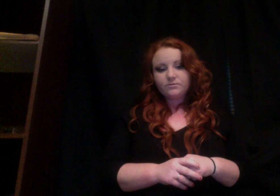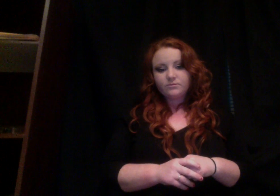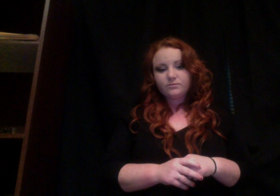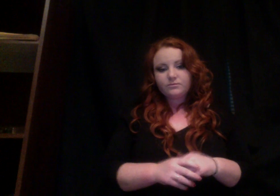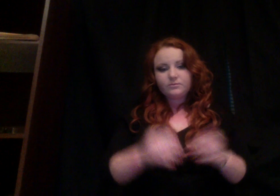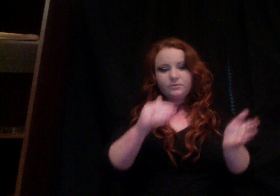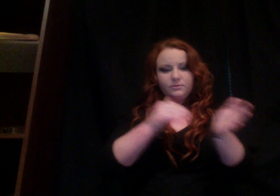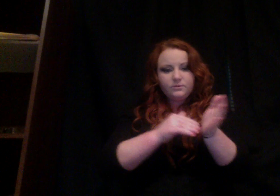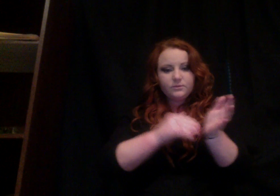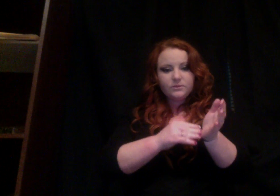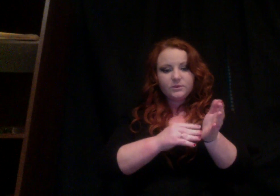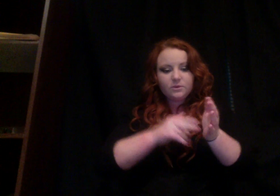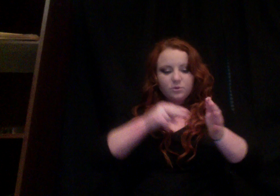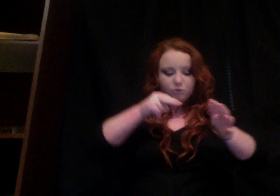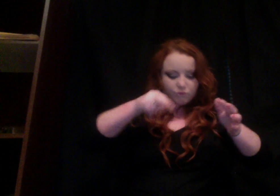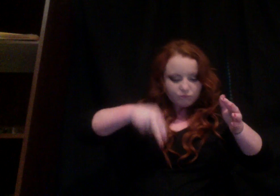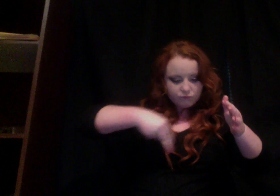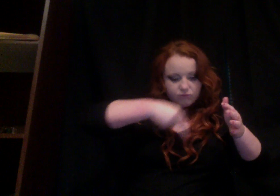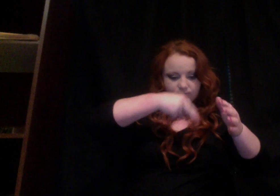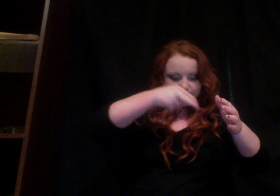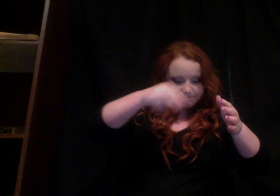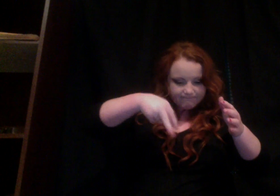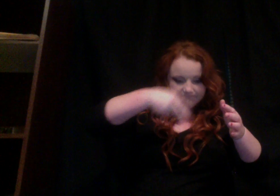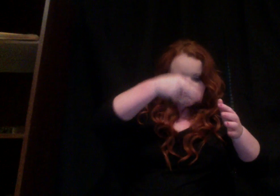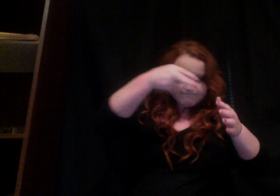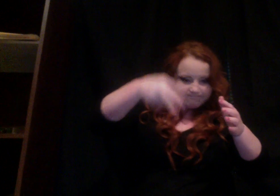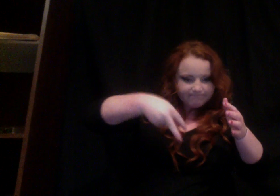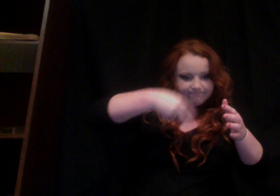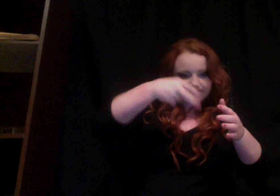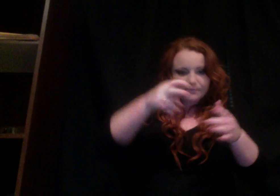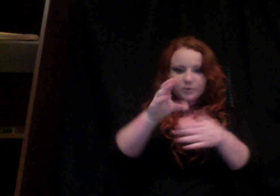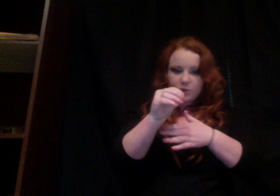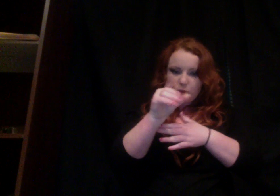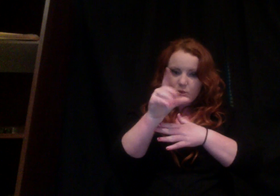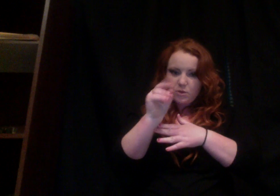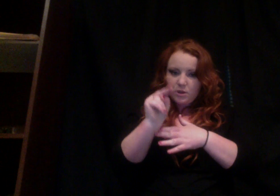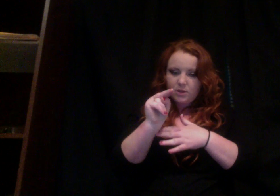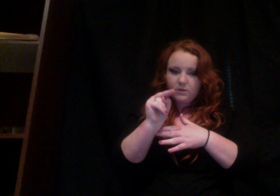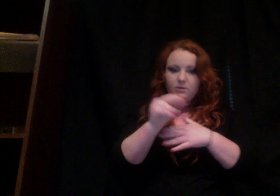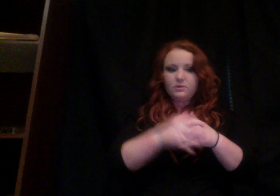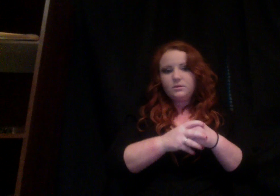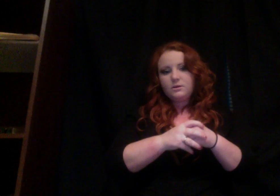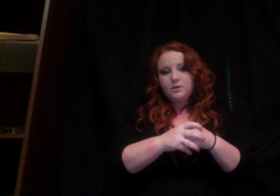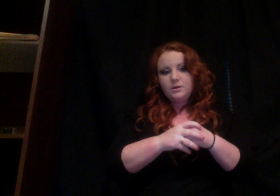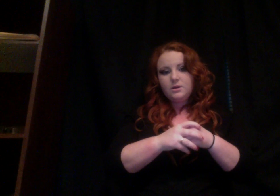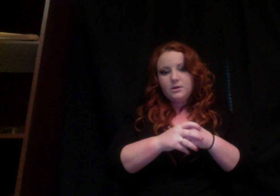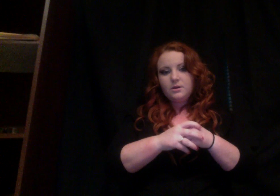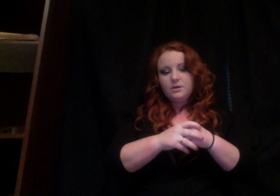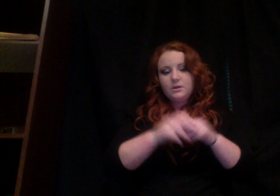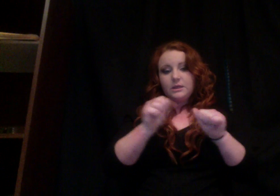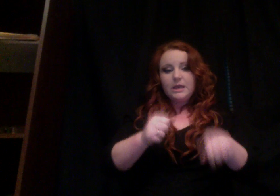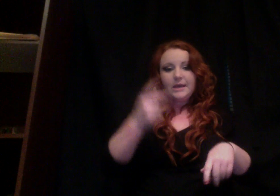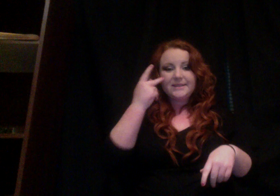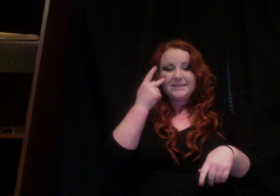look at every inch of the colon, and it's actually a visualization of the inside. If there are